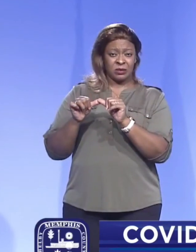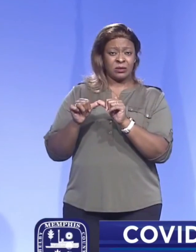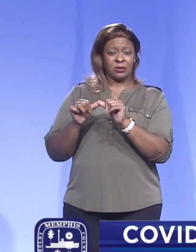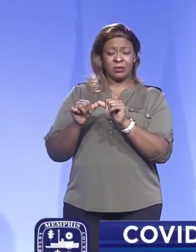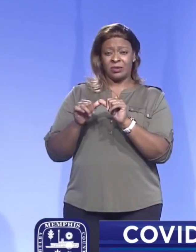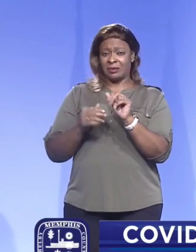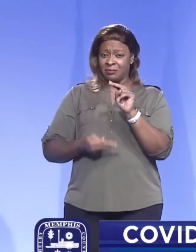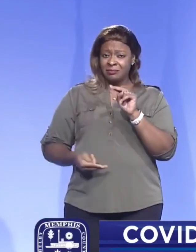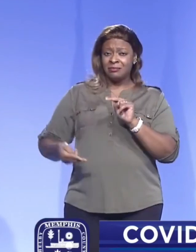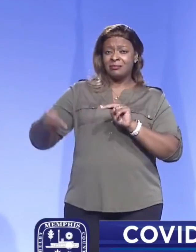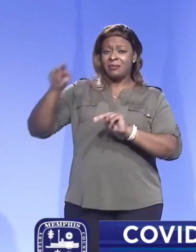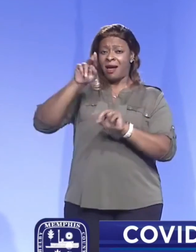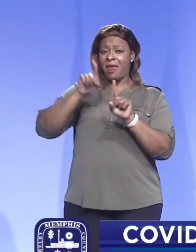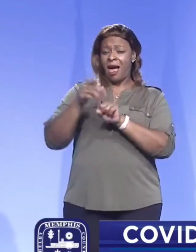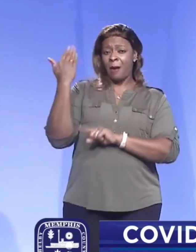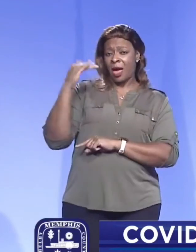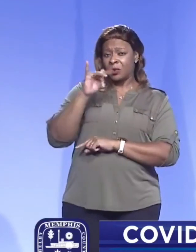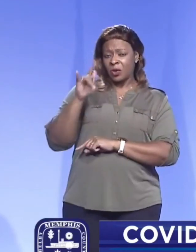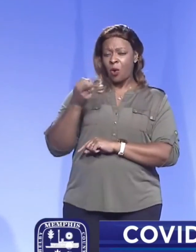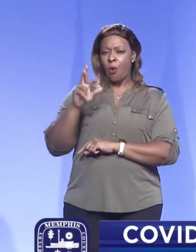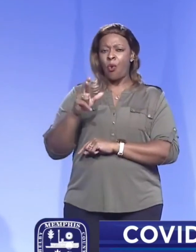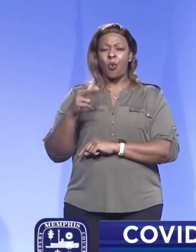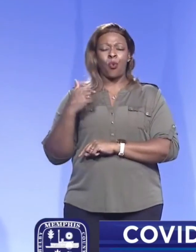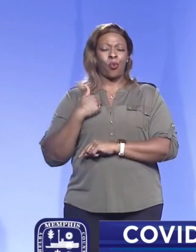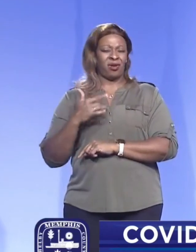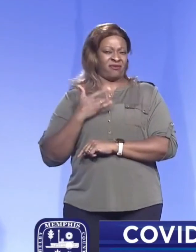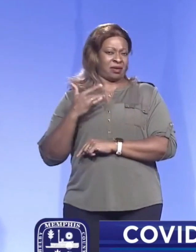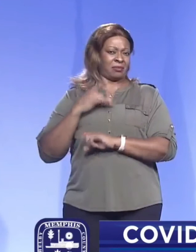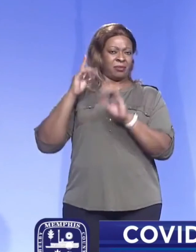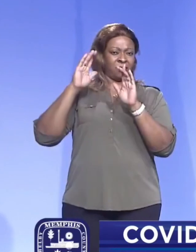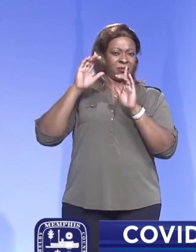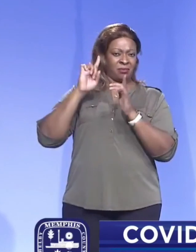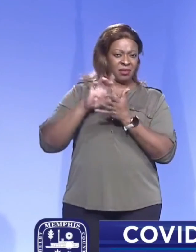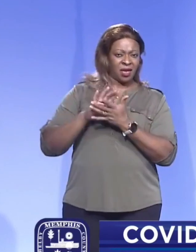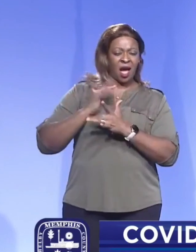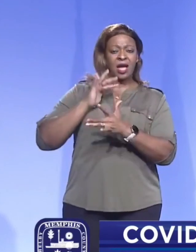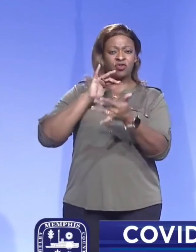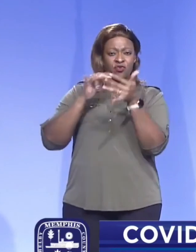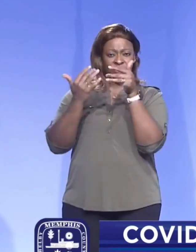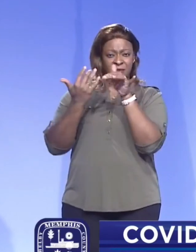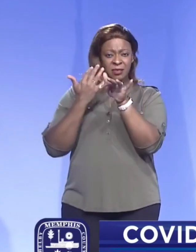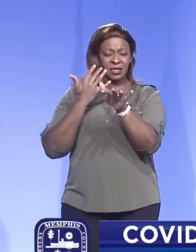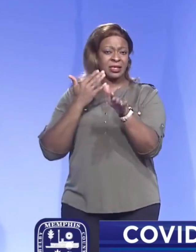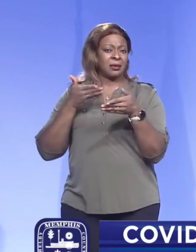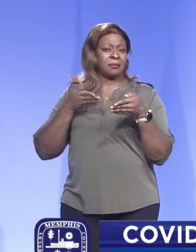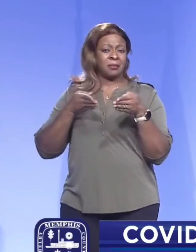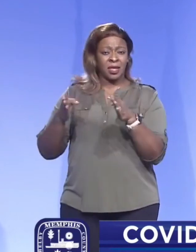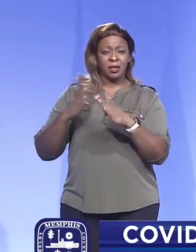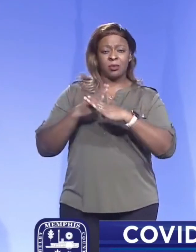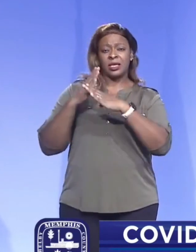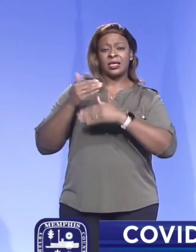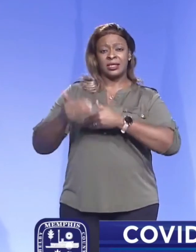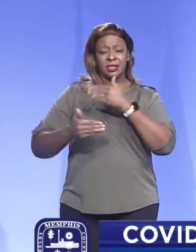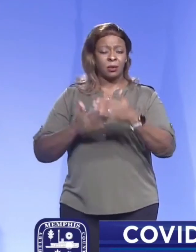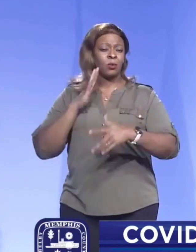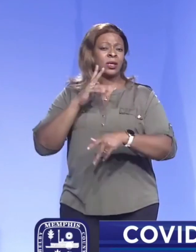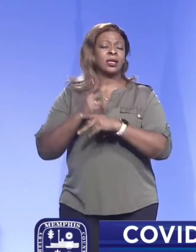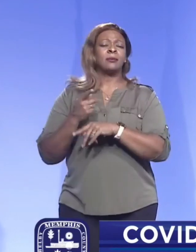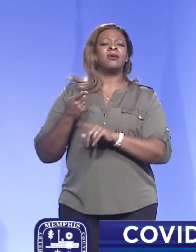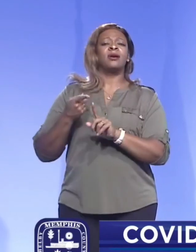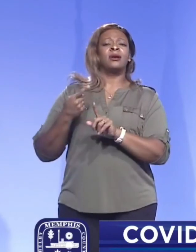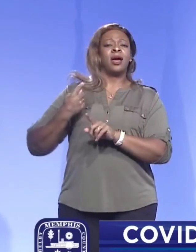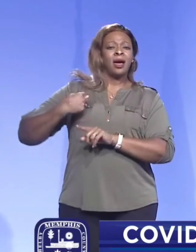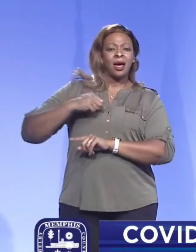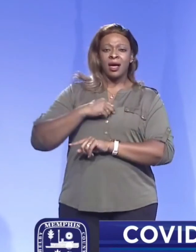that type of level, or do we still believe that some of our transmission methods, preventative methods, would keep us from